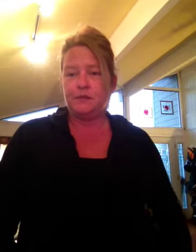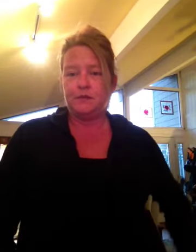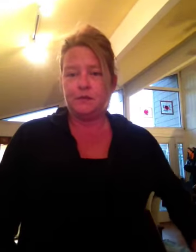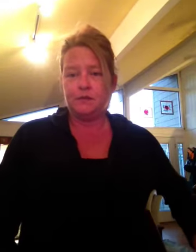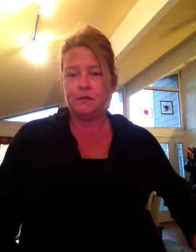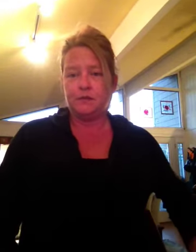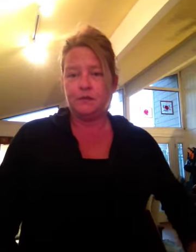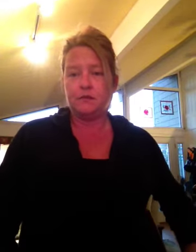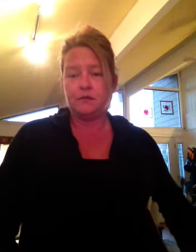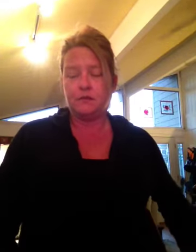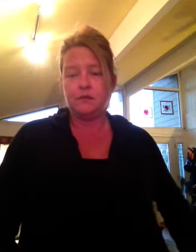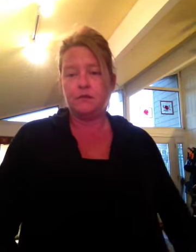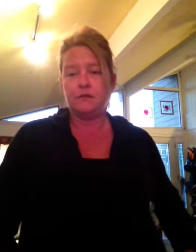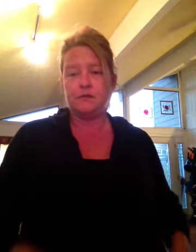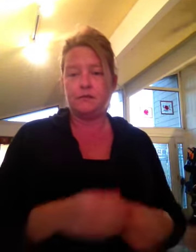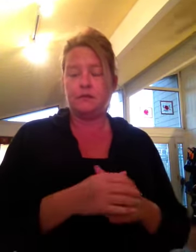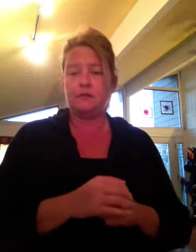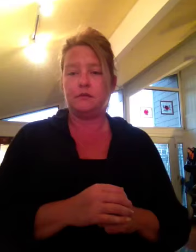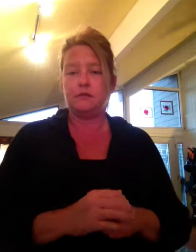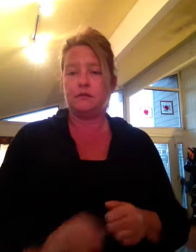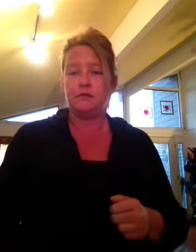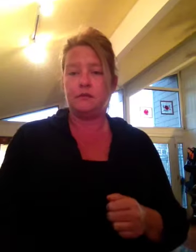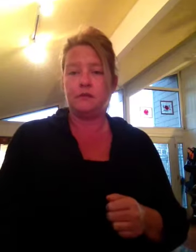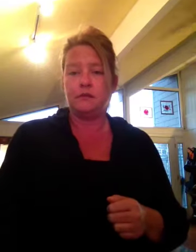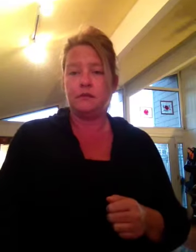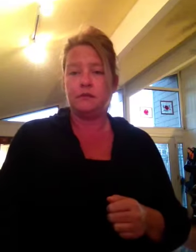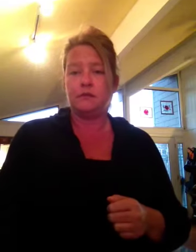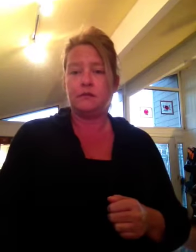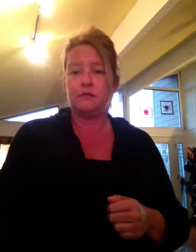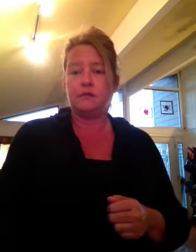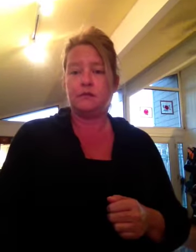Okay, and Mrs. Pyle, how long have you been living at that address?